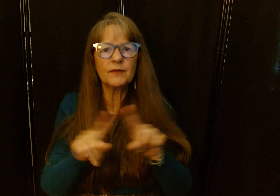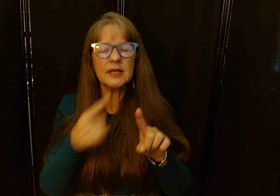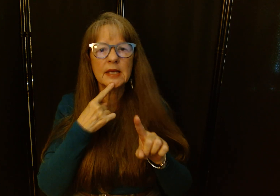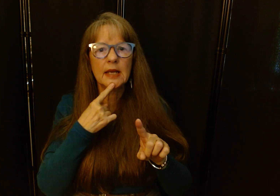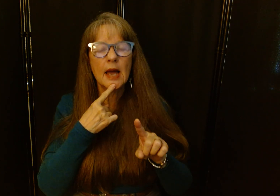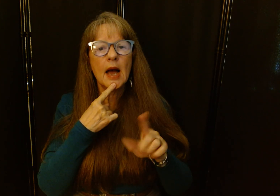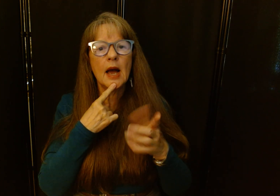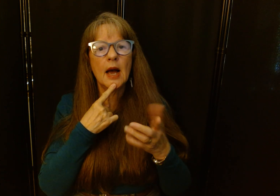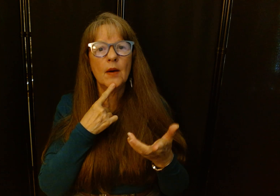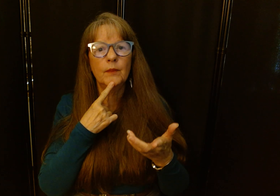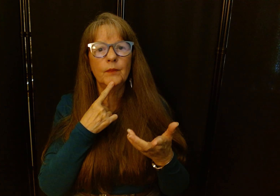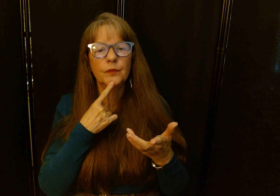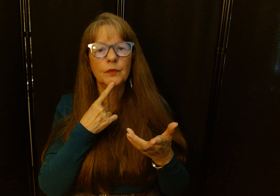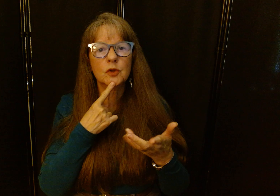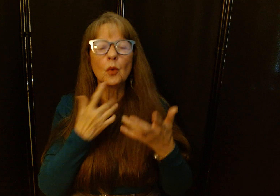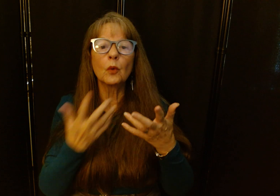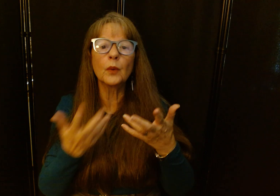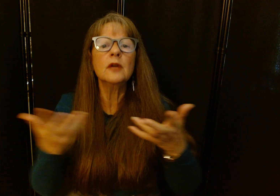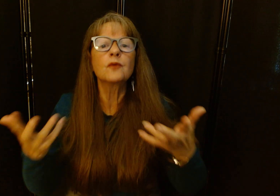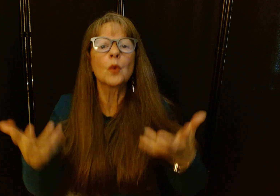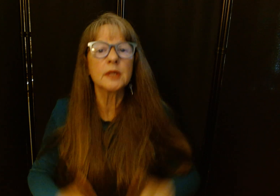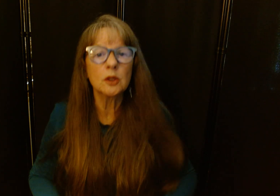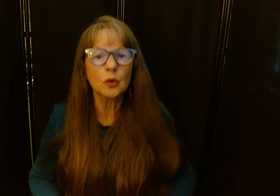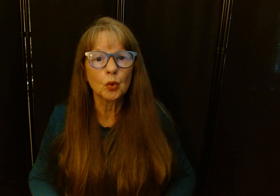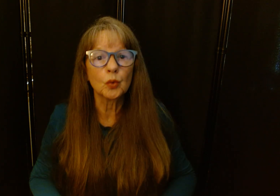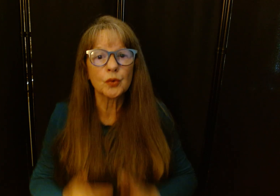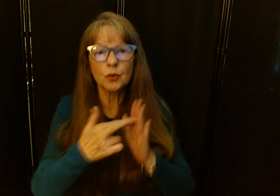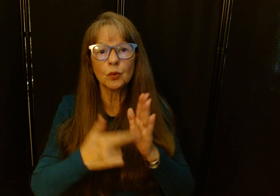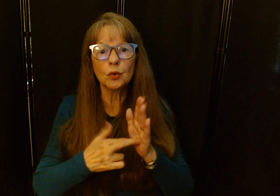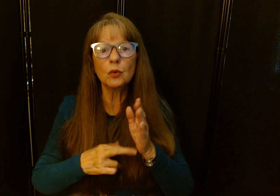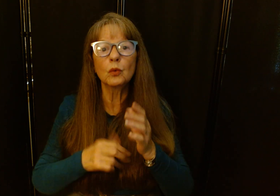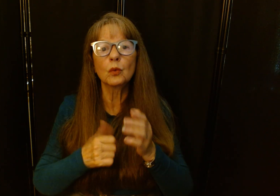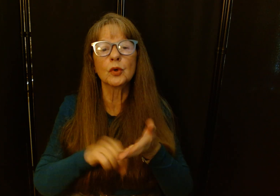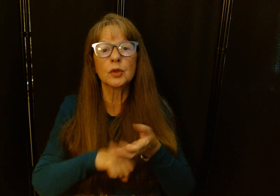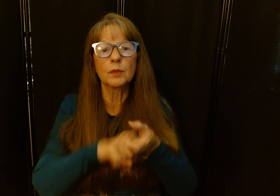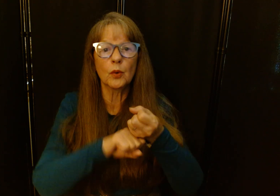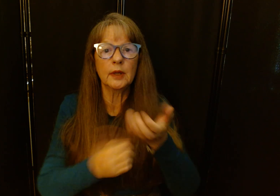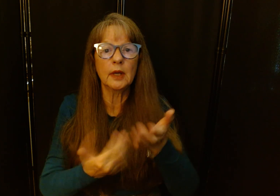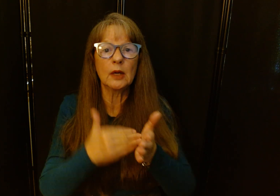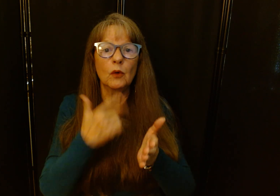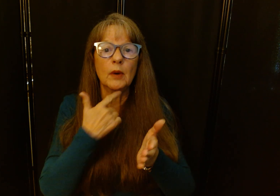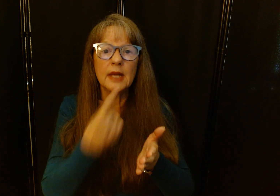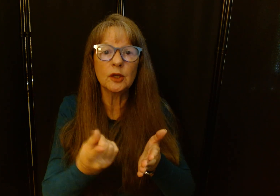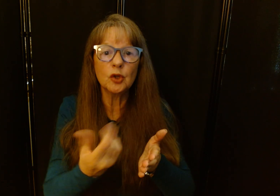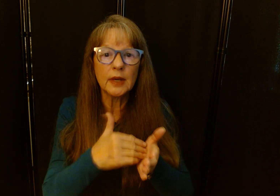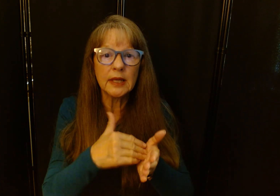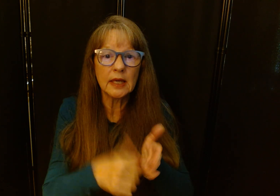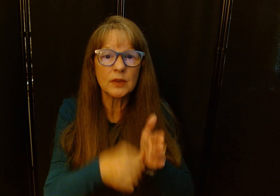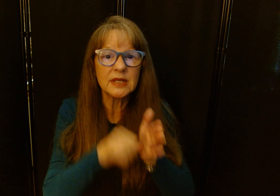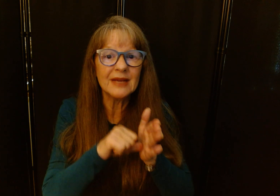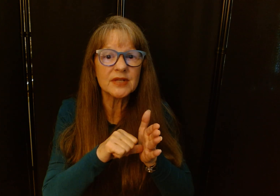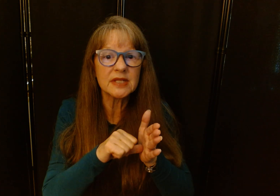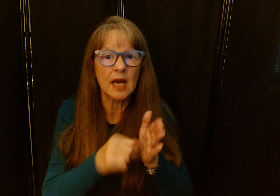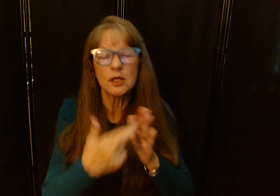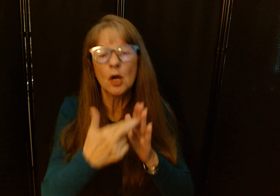said, so we're reinforcing the rule. So the rule we're supporting again, or I'm telling you again, I want to emphasize